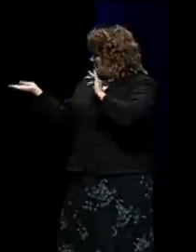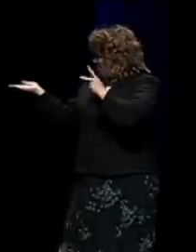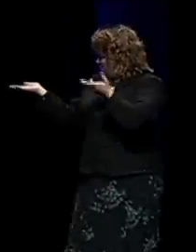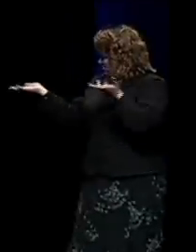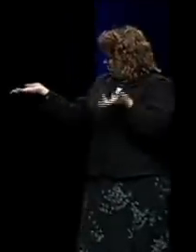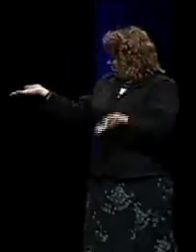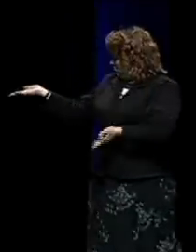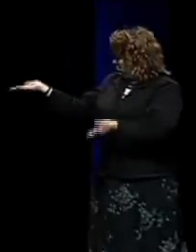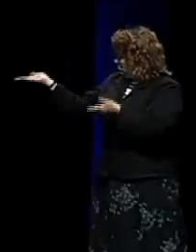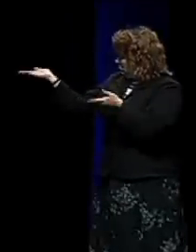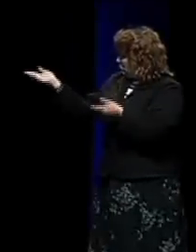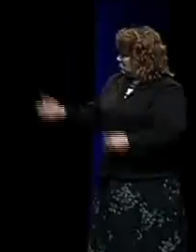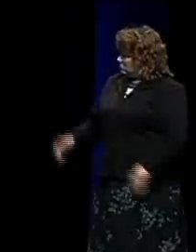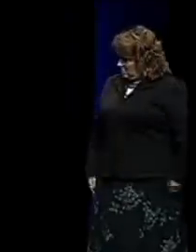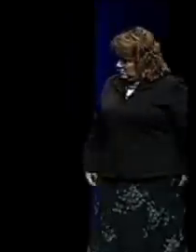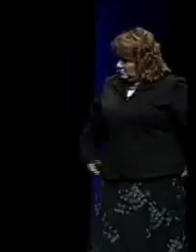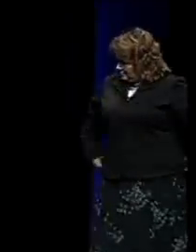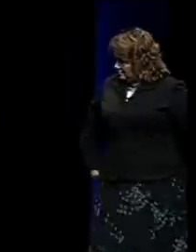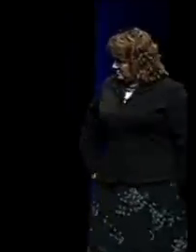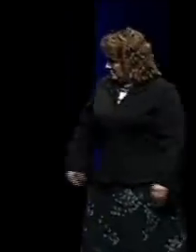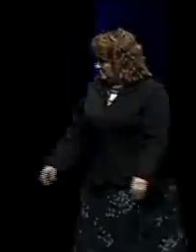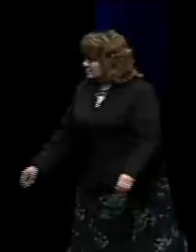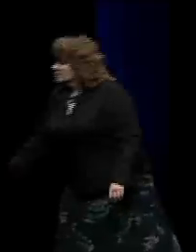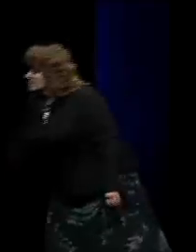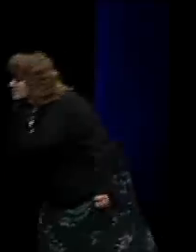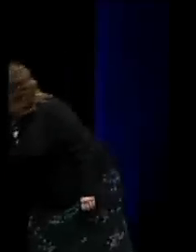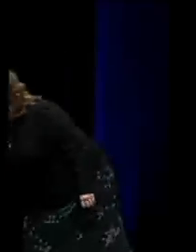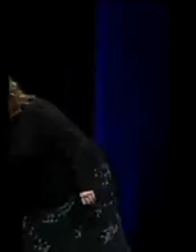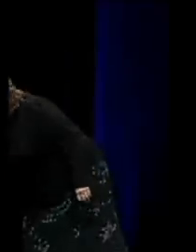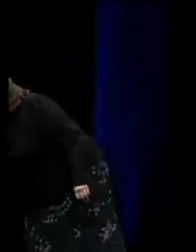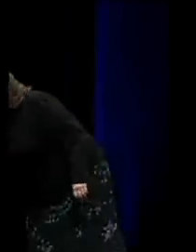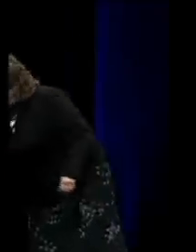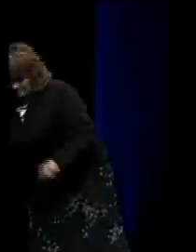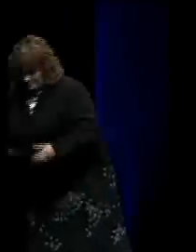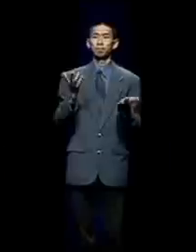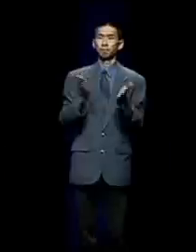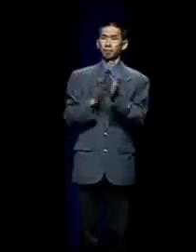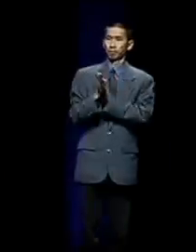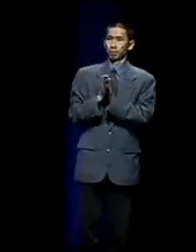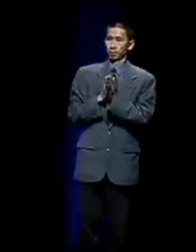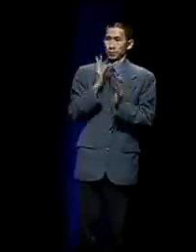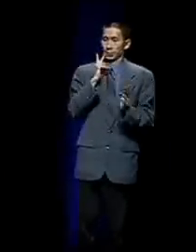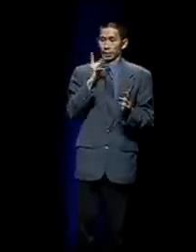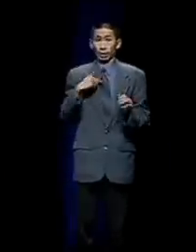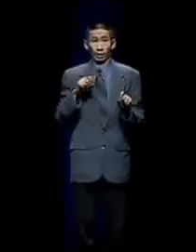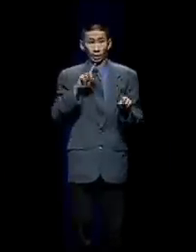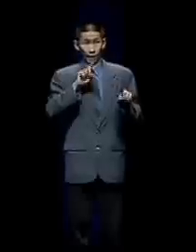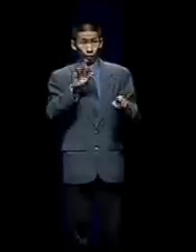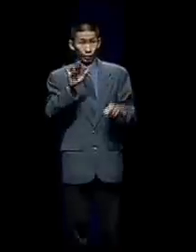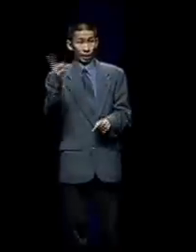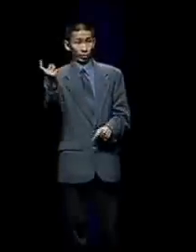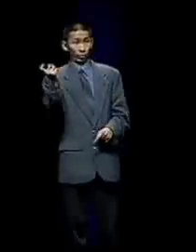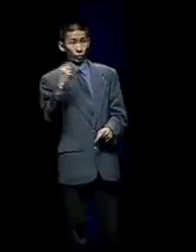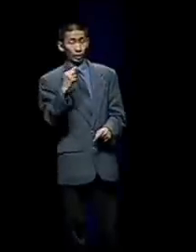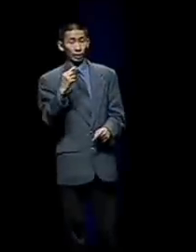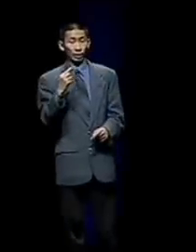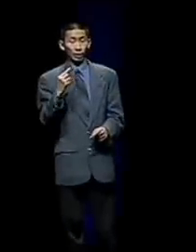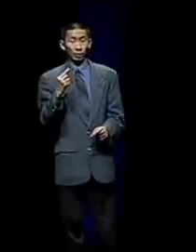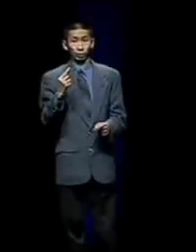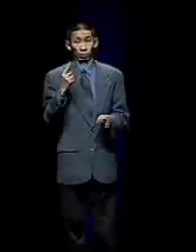Buck? Okay. Let me see if I can respond to that question. Temporarily, when